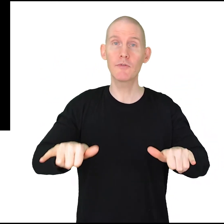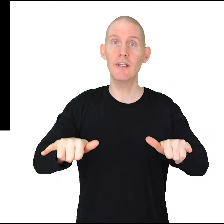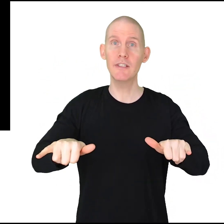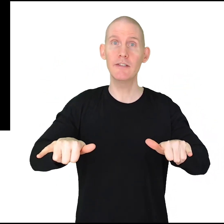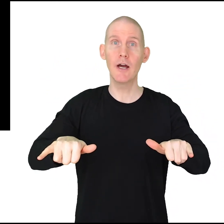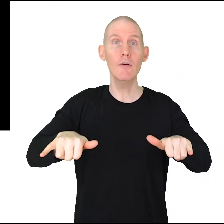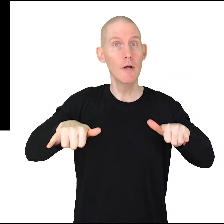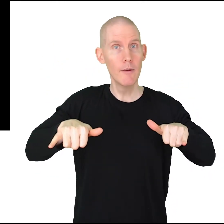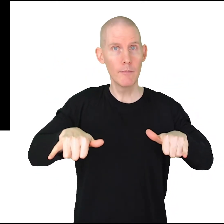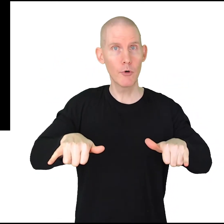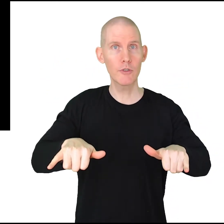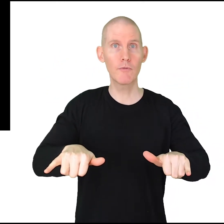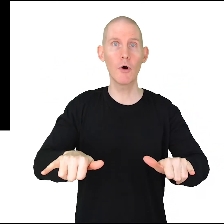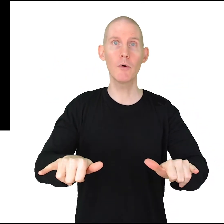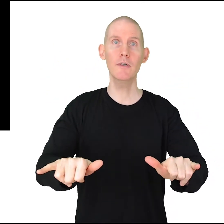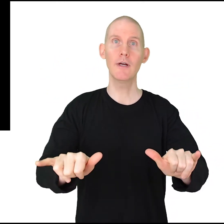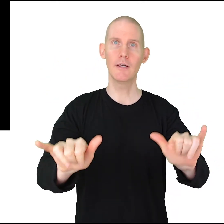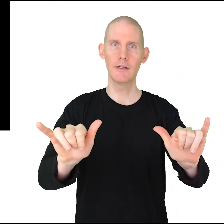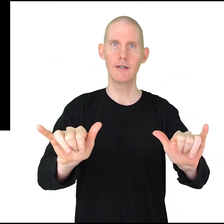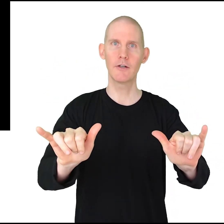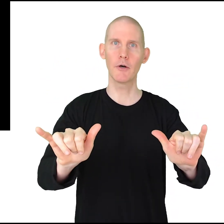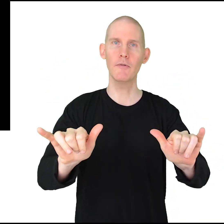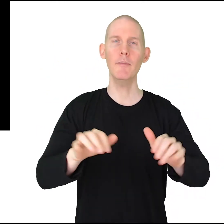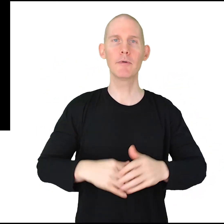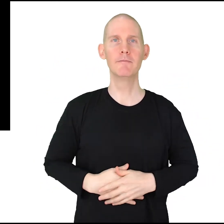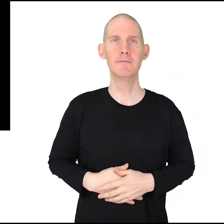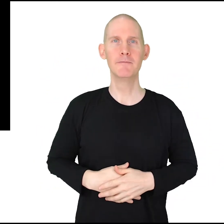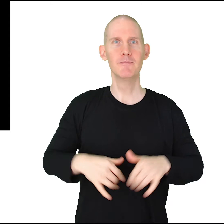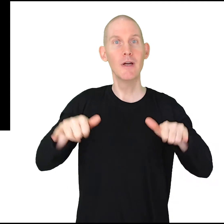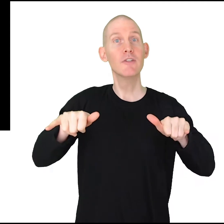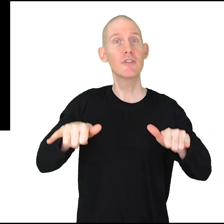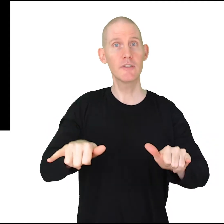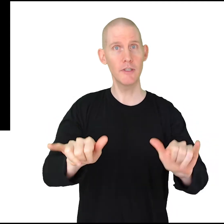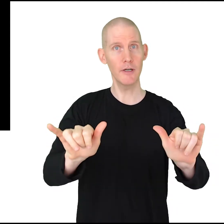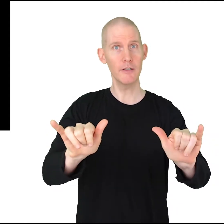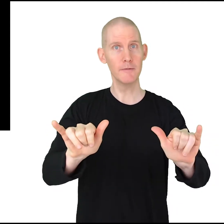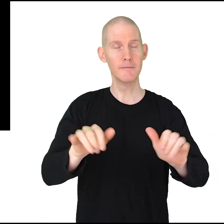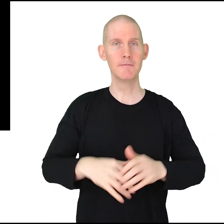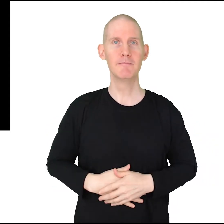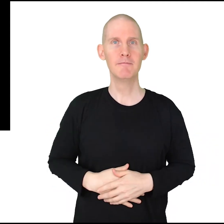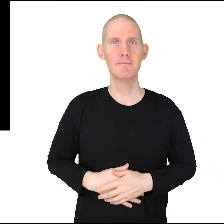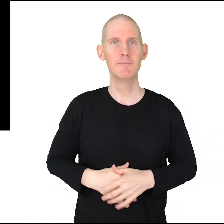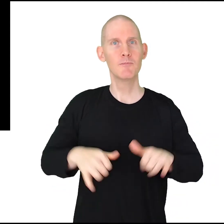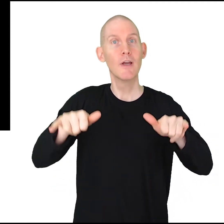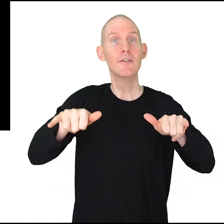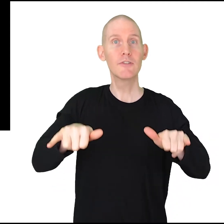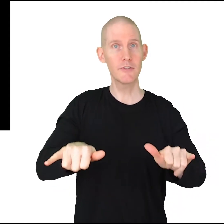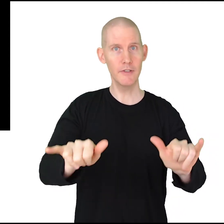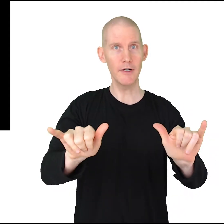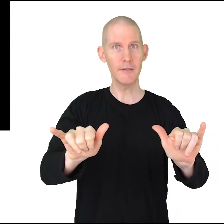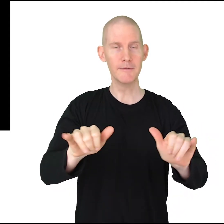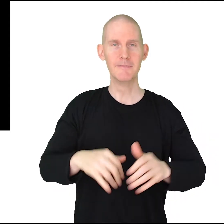facing down, push forward, curve up. Still. Still.